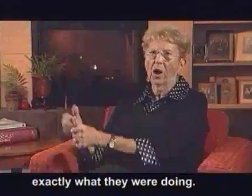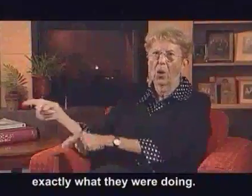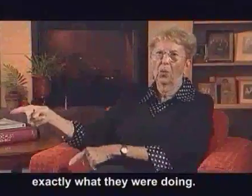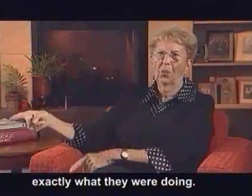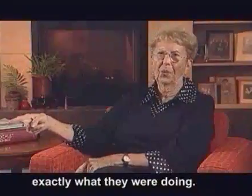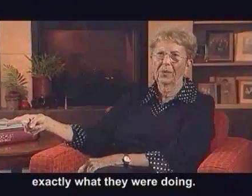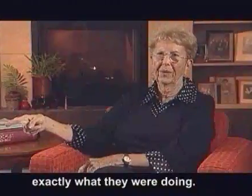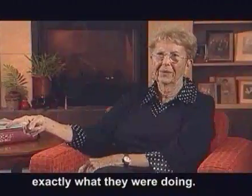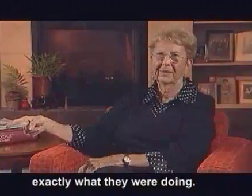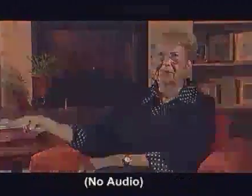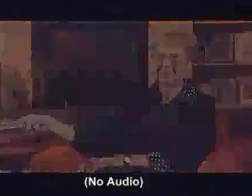doing.